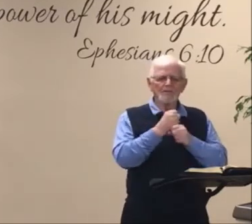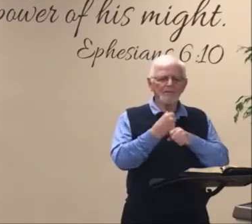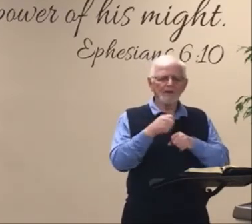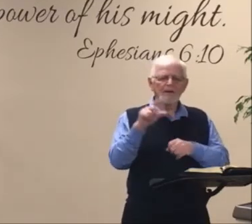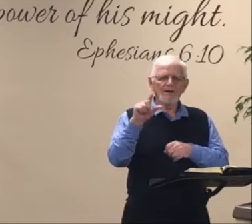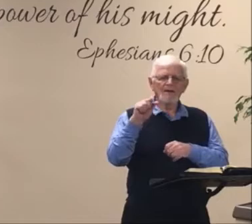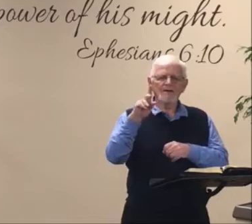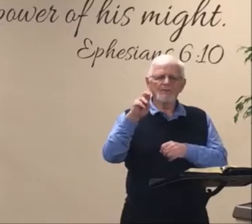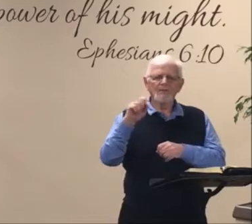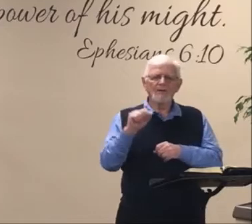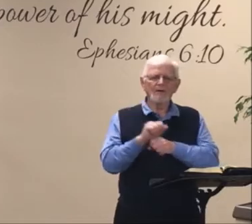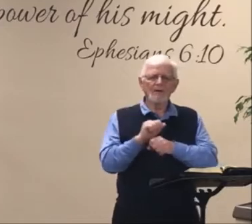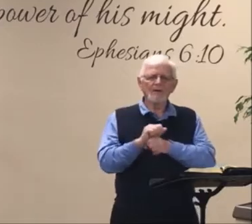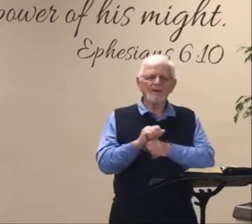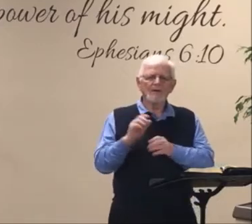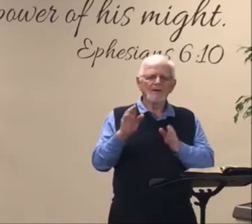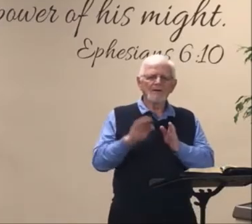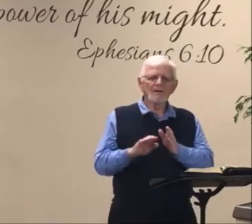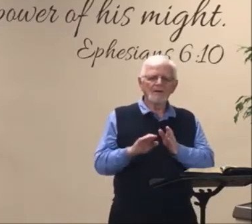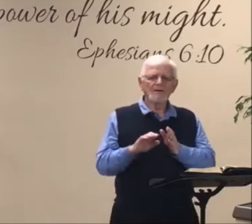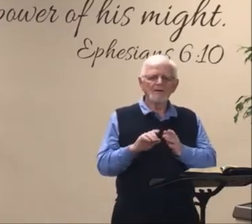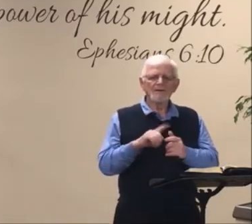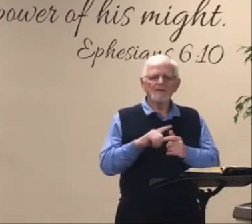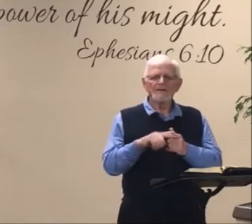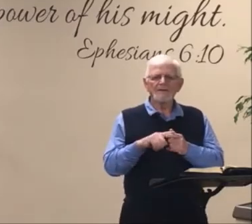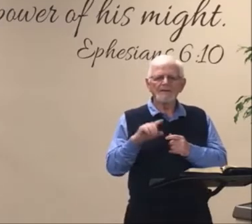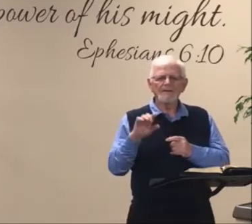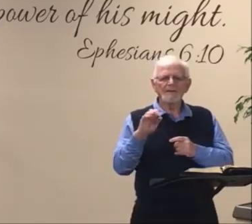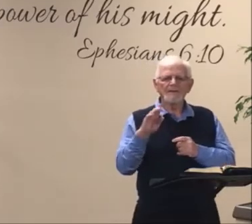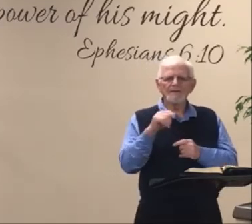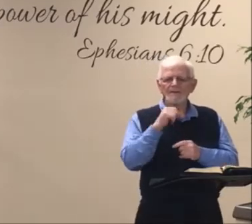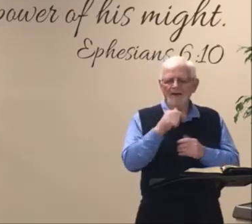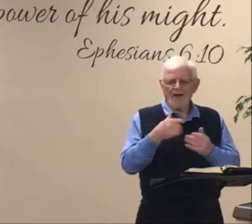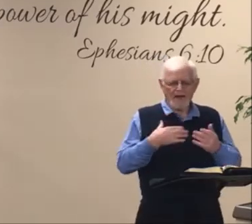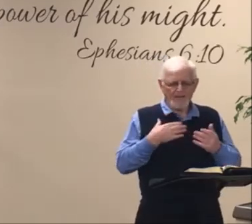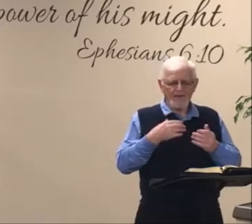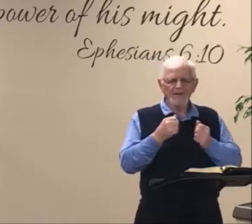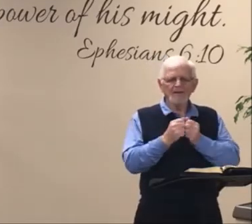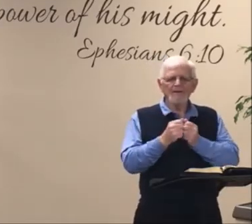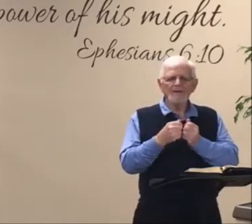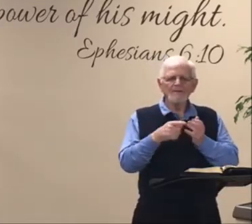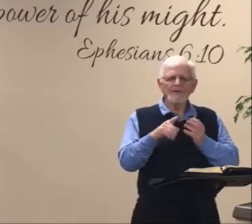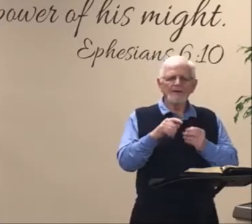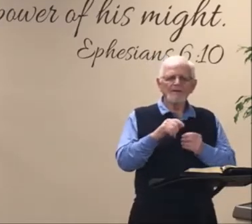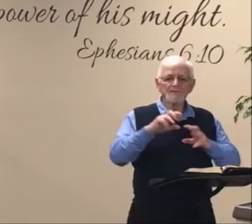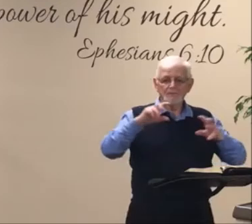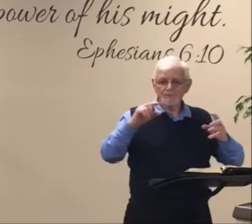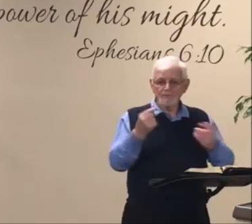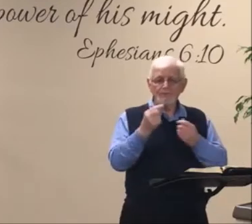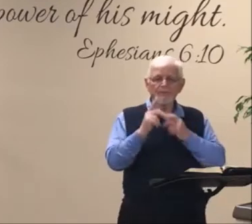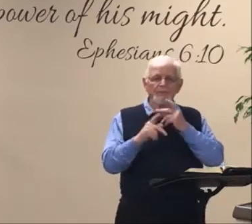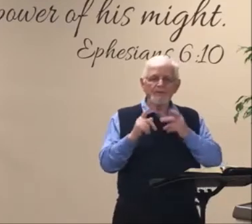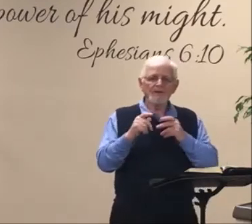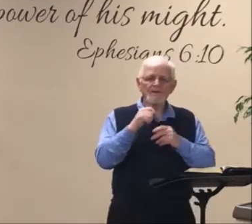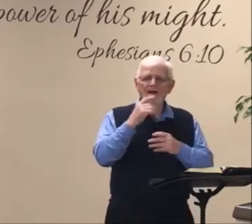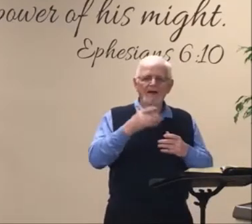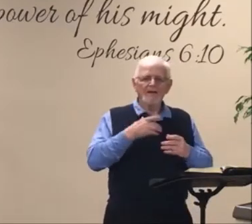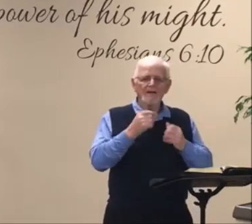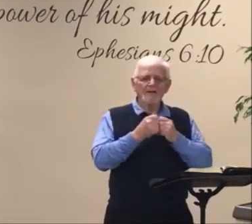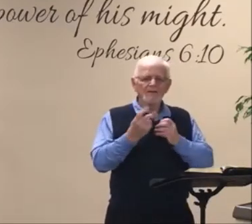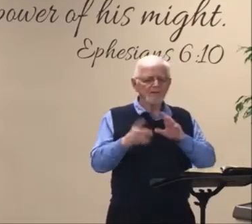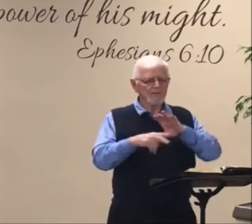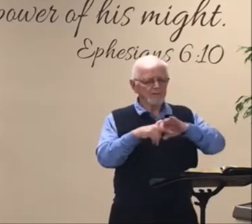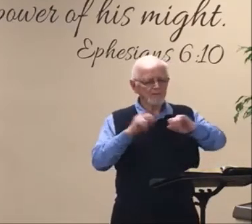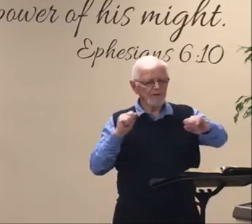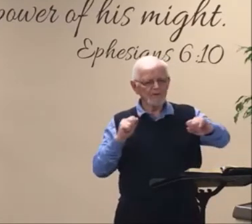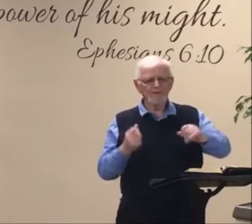laborer. And then at the laborer's wage, he wasn't really happy with the pay, and the whole crew wasn't happy with him, so he eventually quit. What a